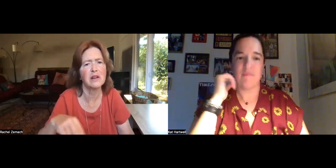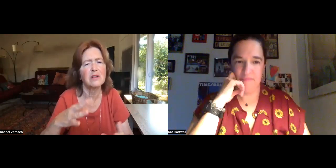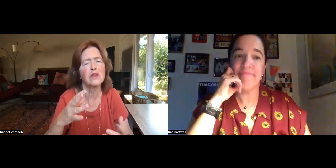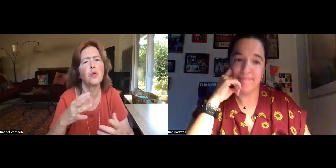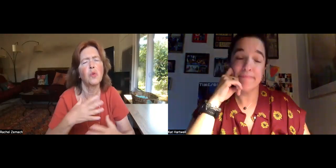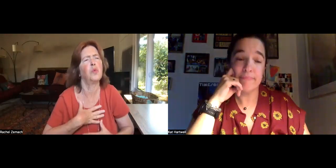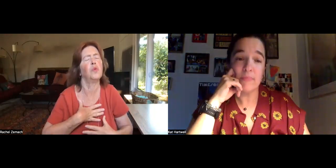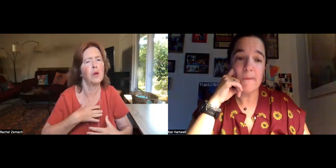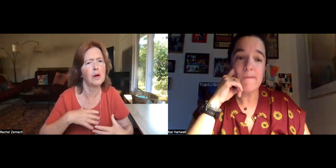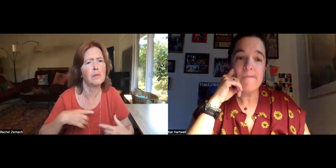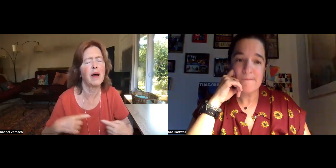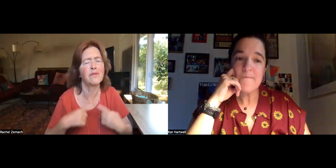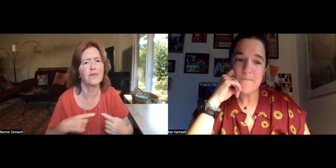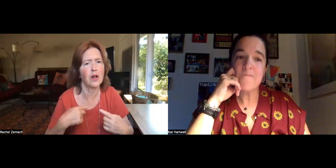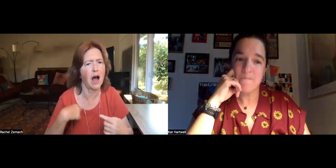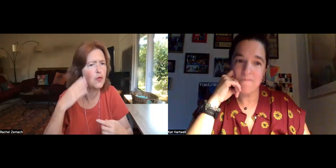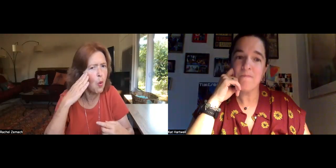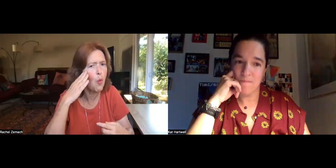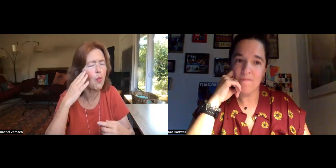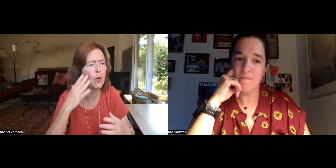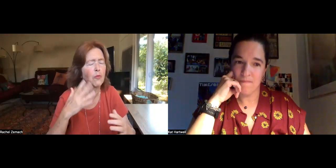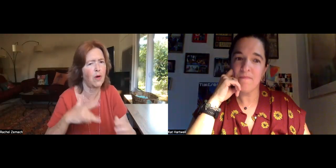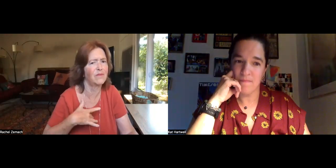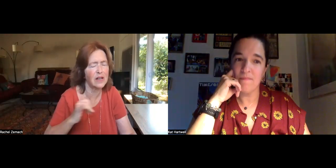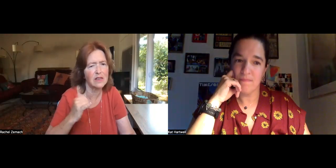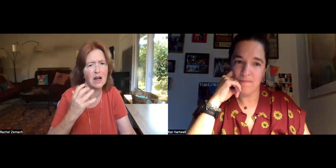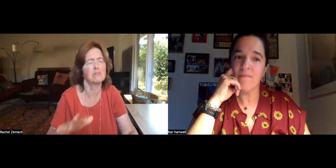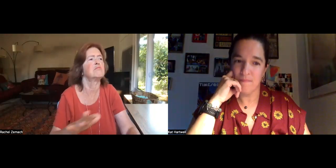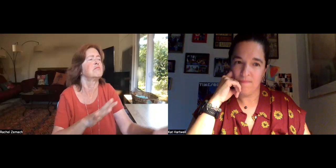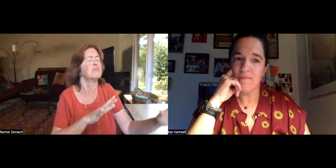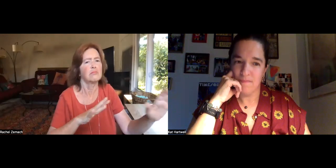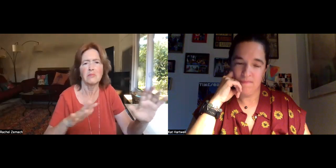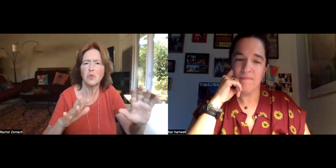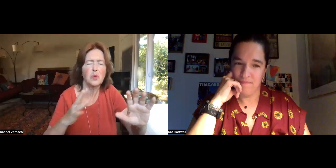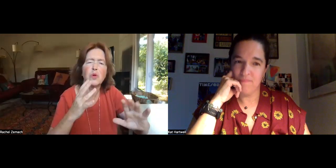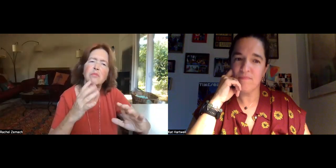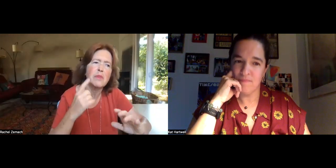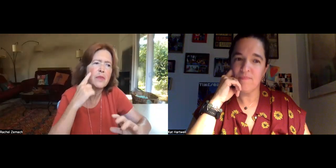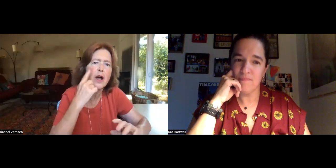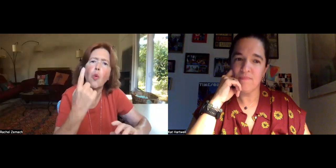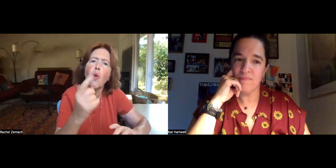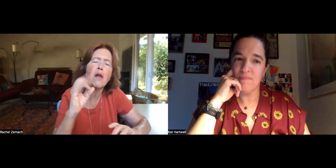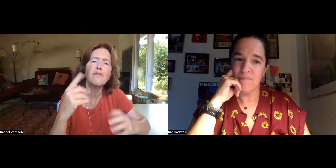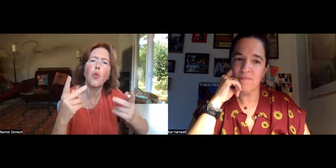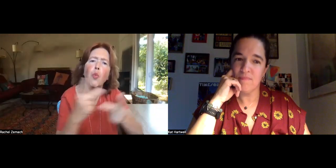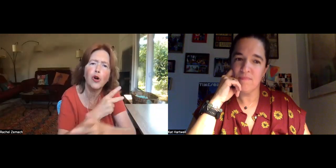100%. So I knew what this had. I think one of the worst